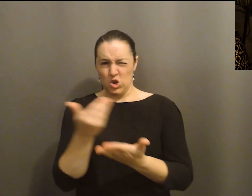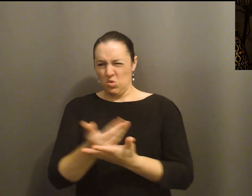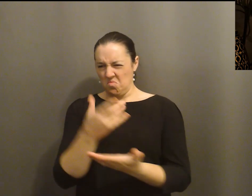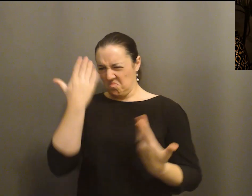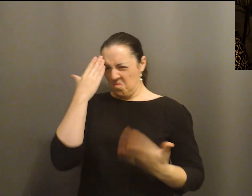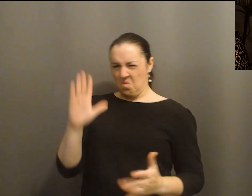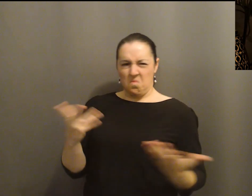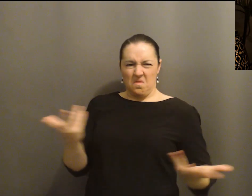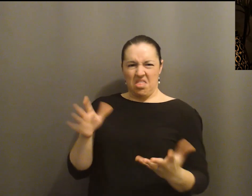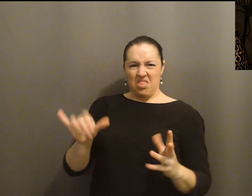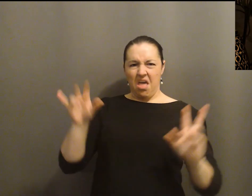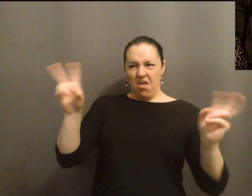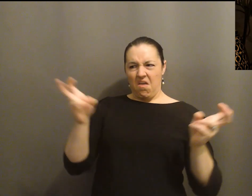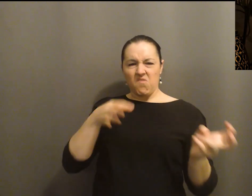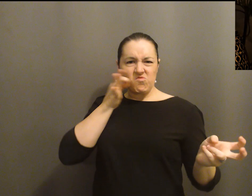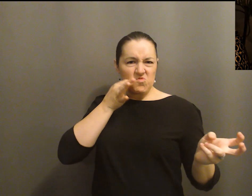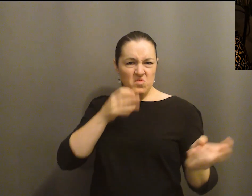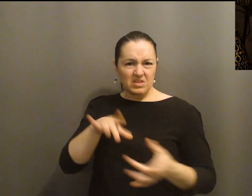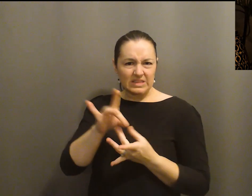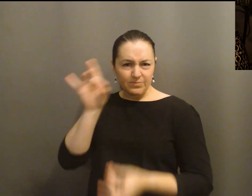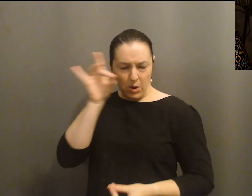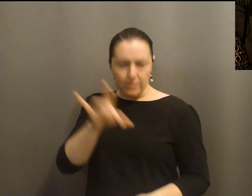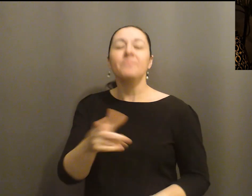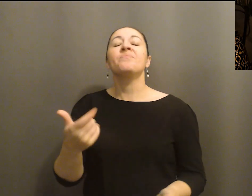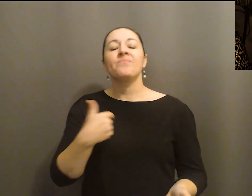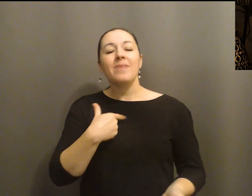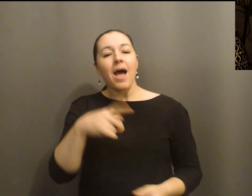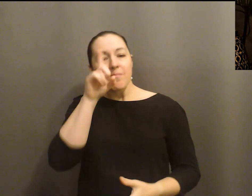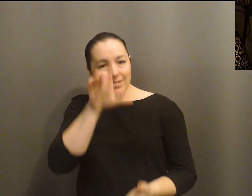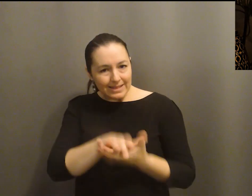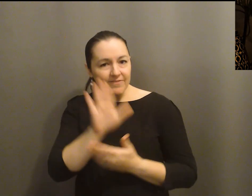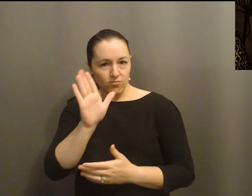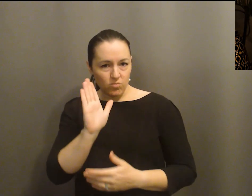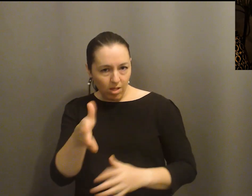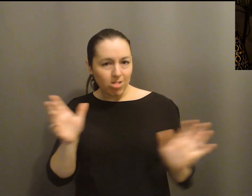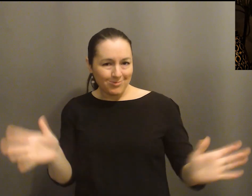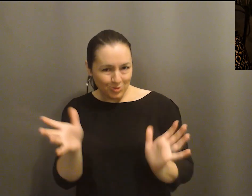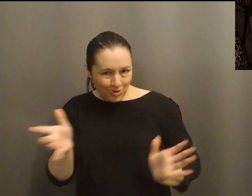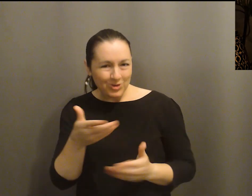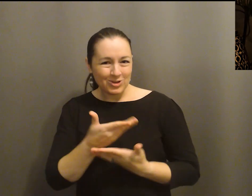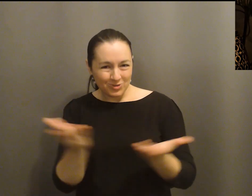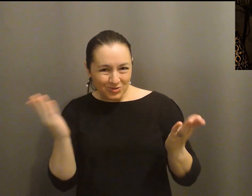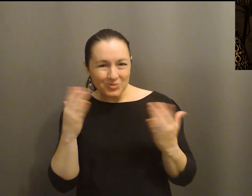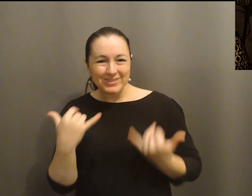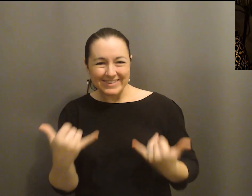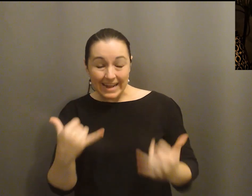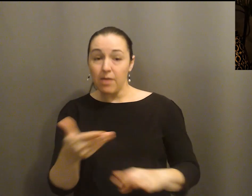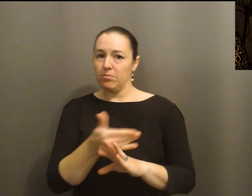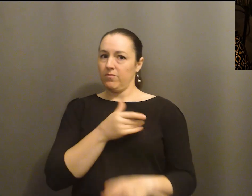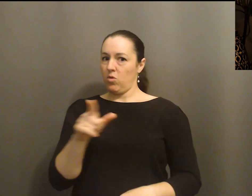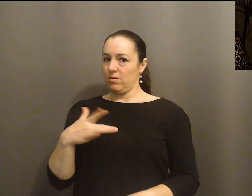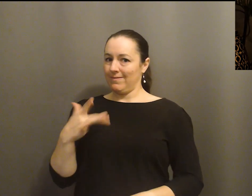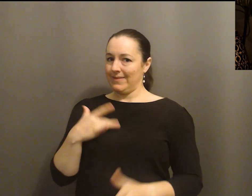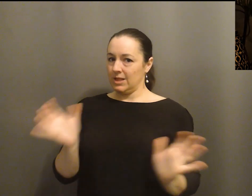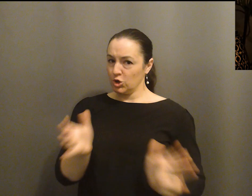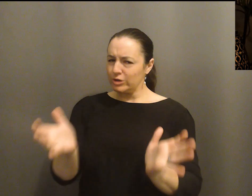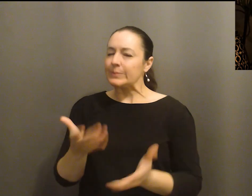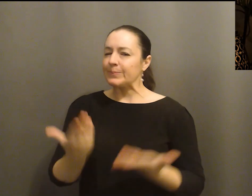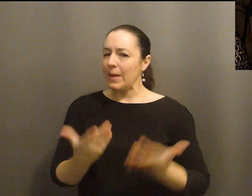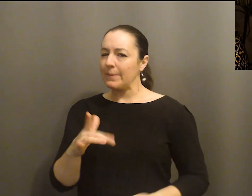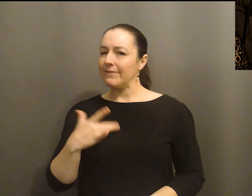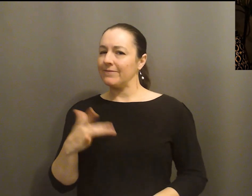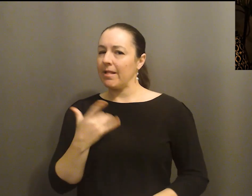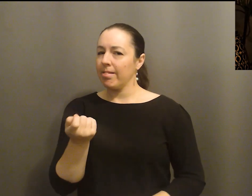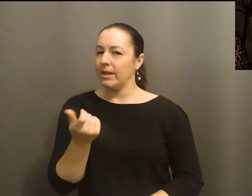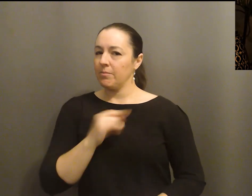What's the fruit of the Spirit? You're going to find out today And I believe it's going to encourage you today But before it encourages you There's going to be a little bit of conviction